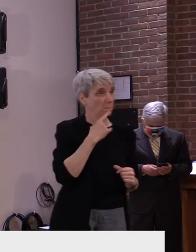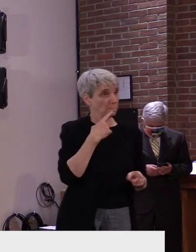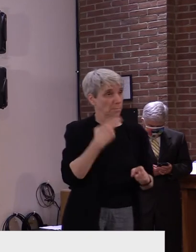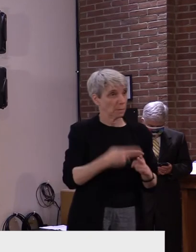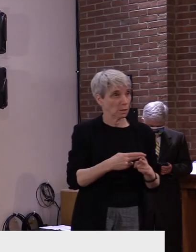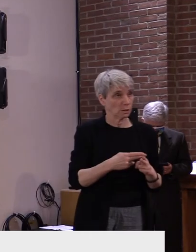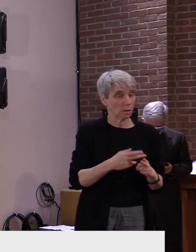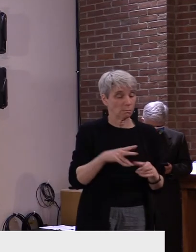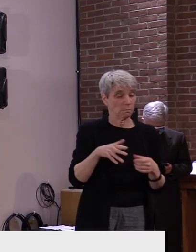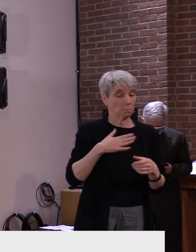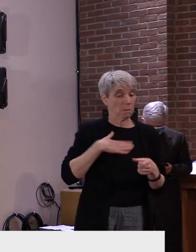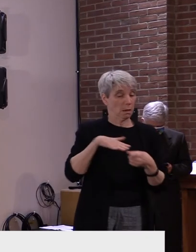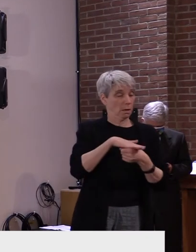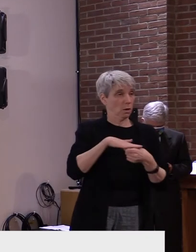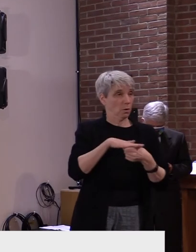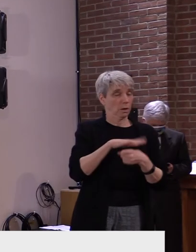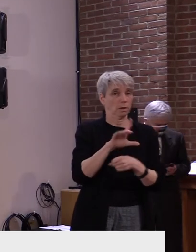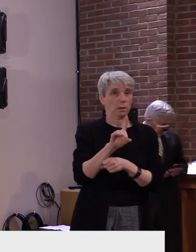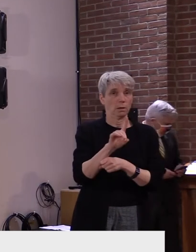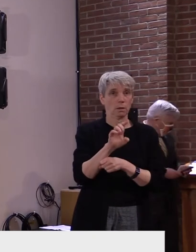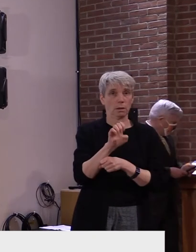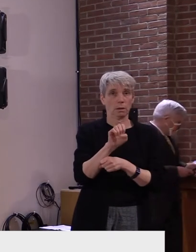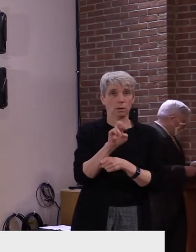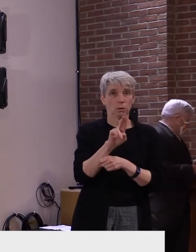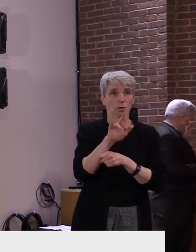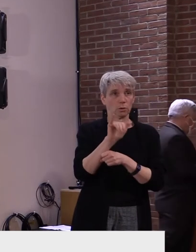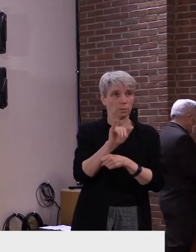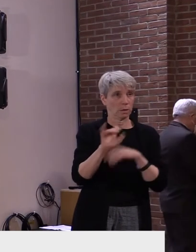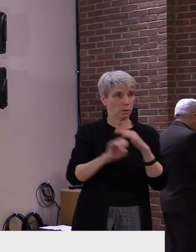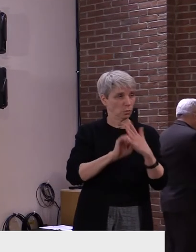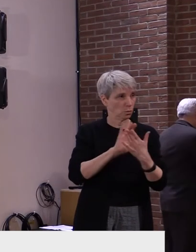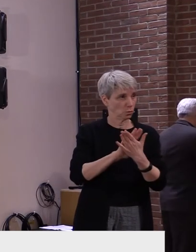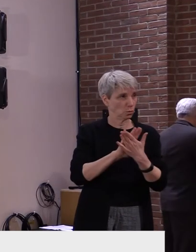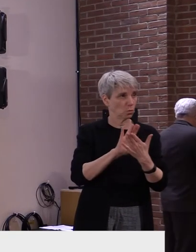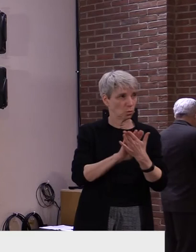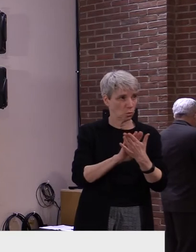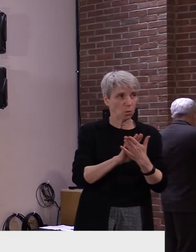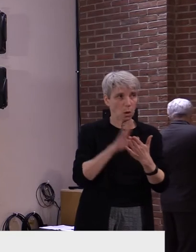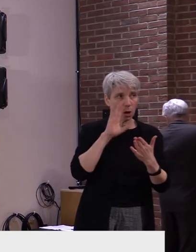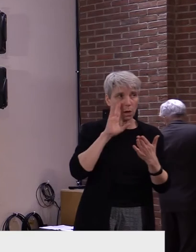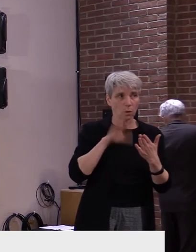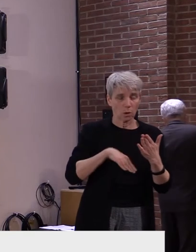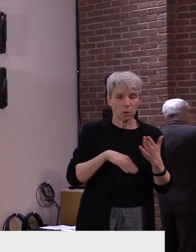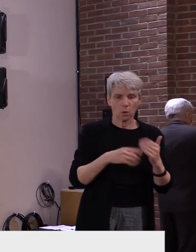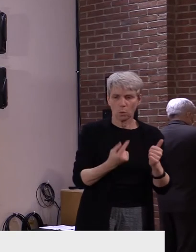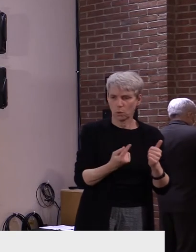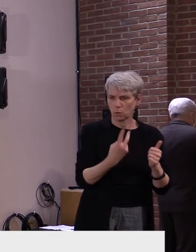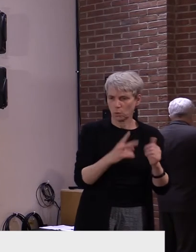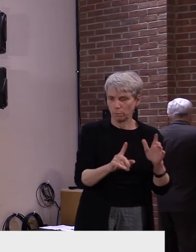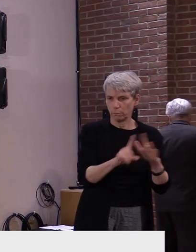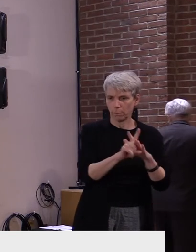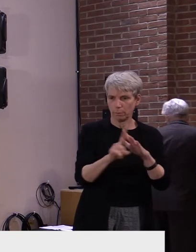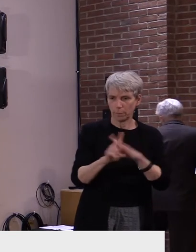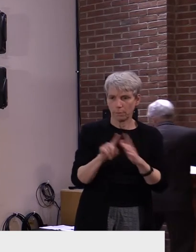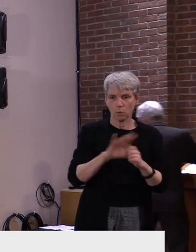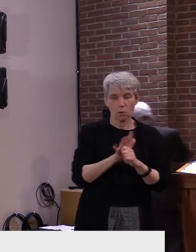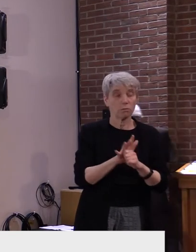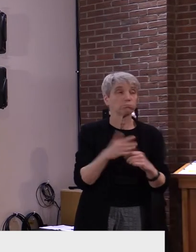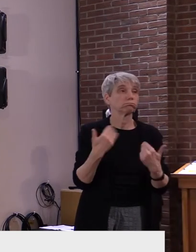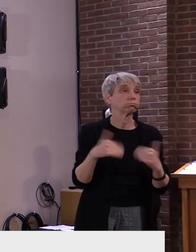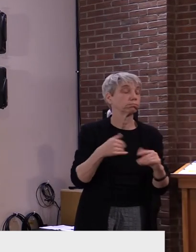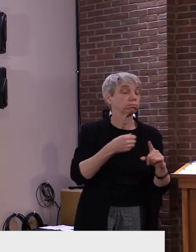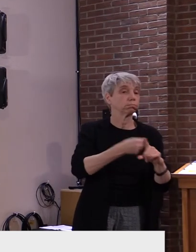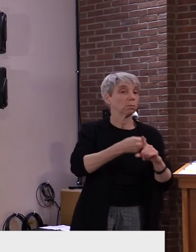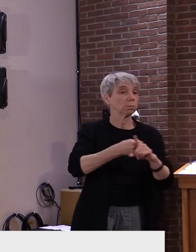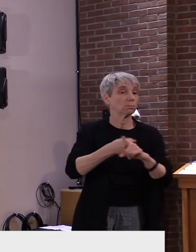elementary school uh they had a couple of uh positive common cases and there's quite a ripple effect